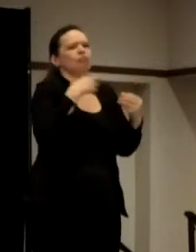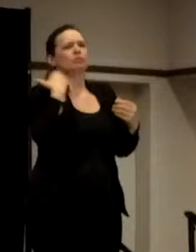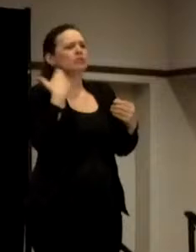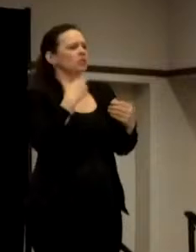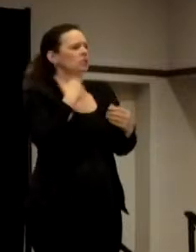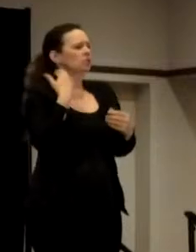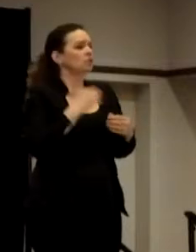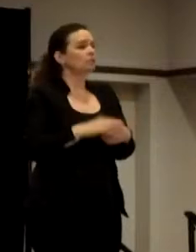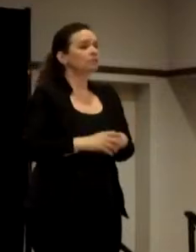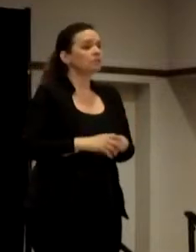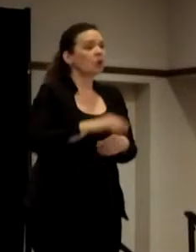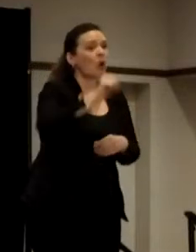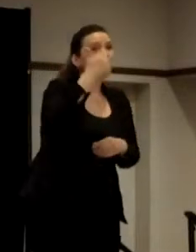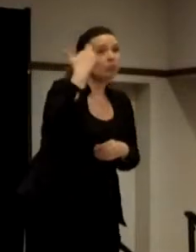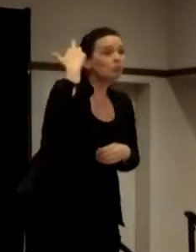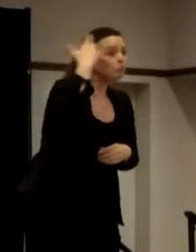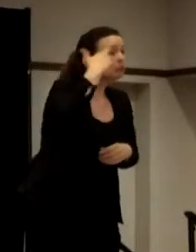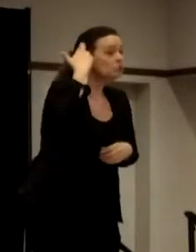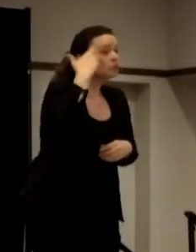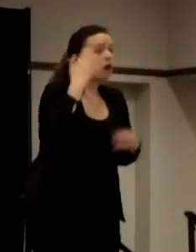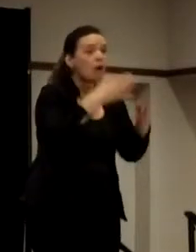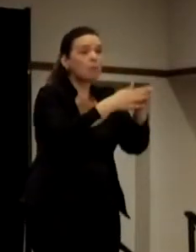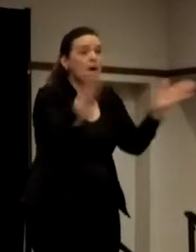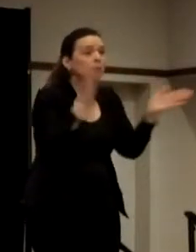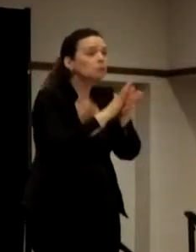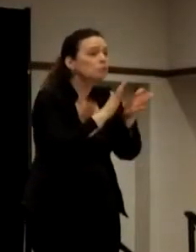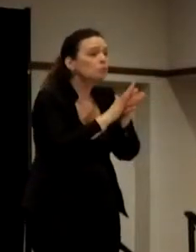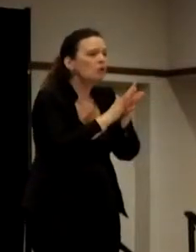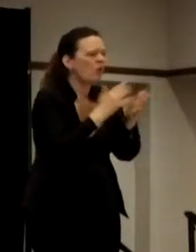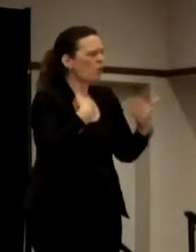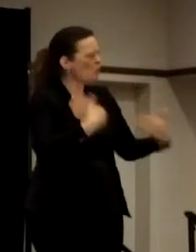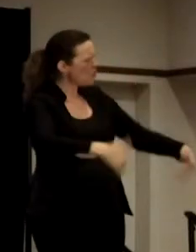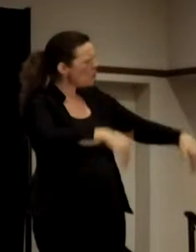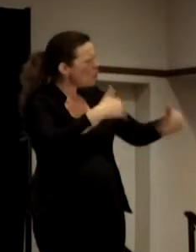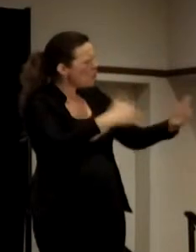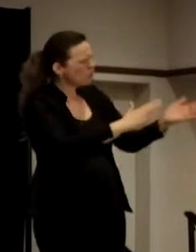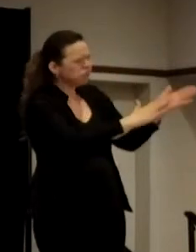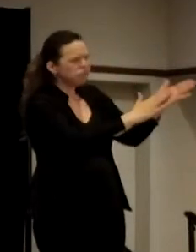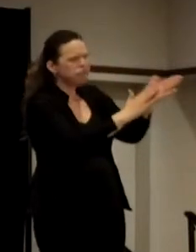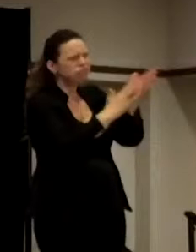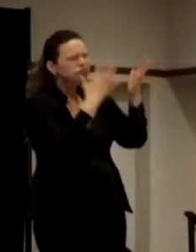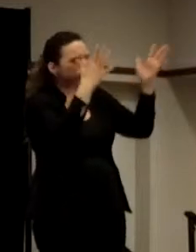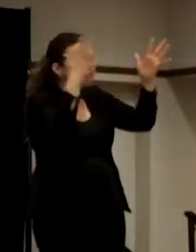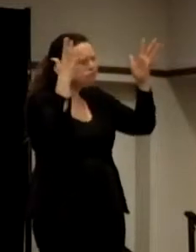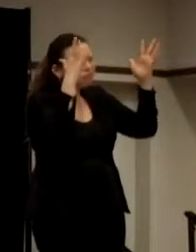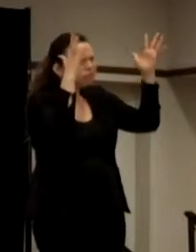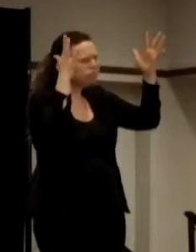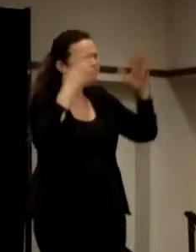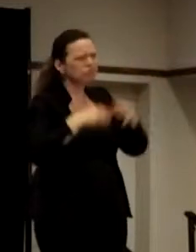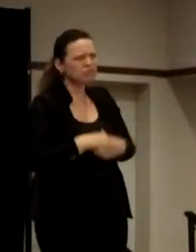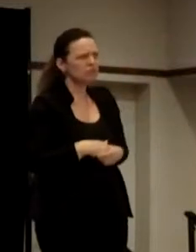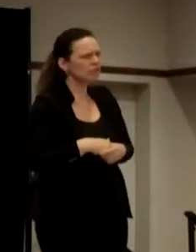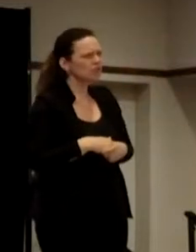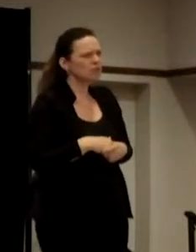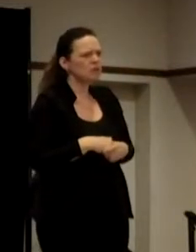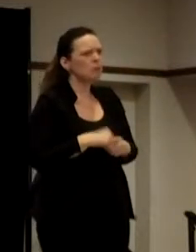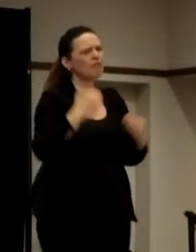community effort, and that's where we are. So we need to rebalance where things stand.